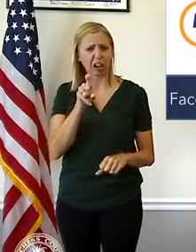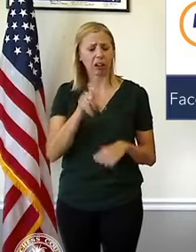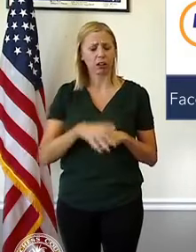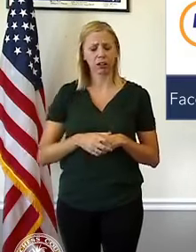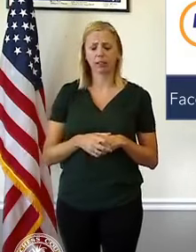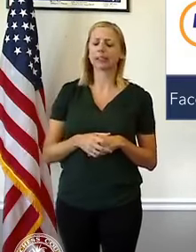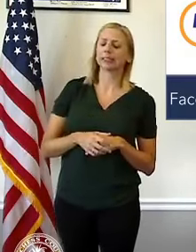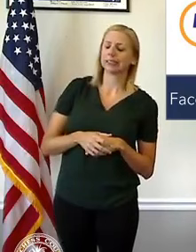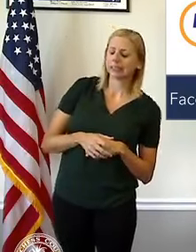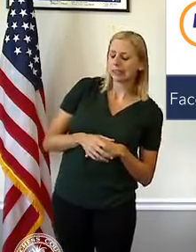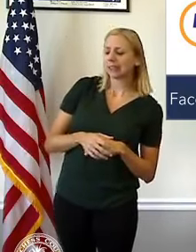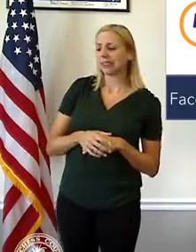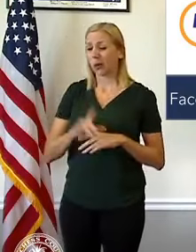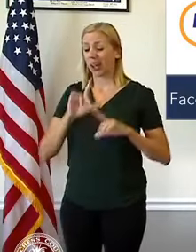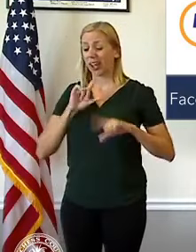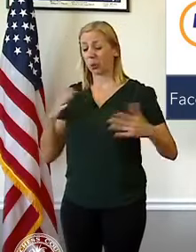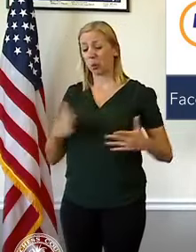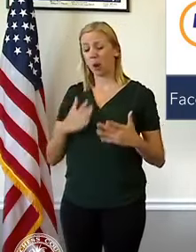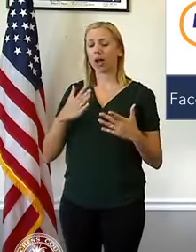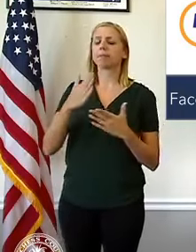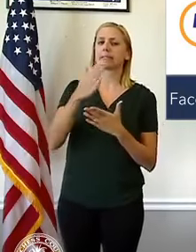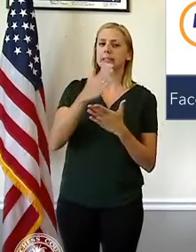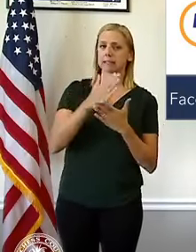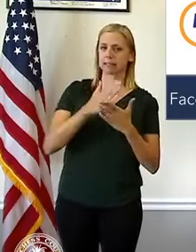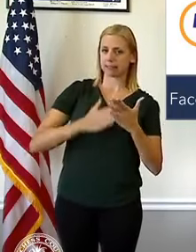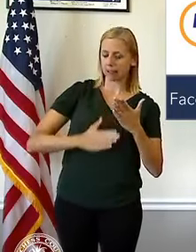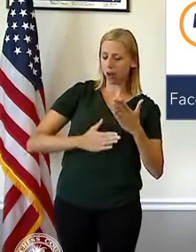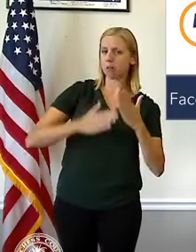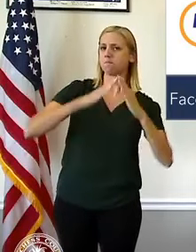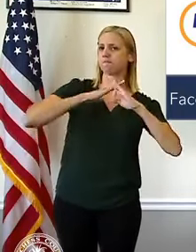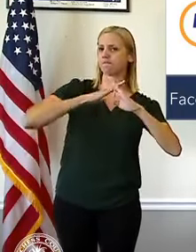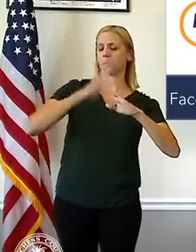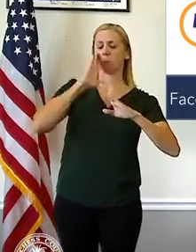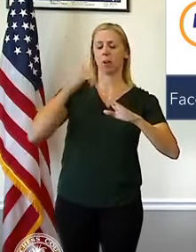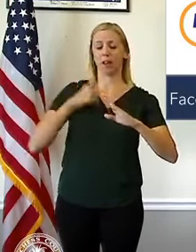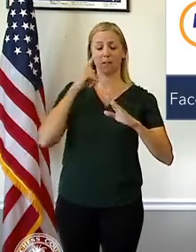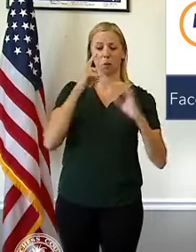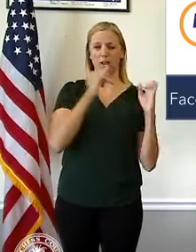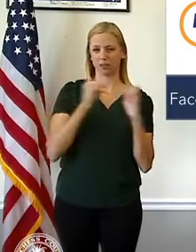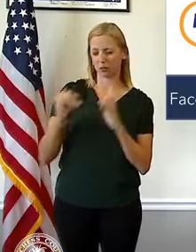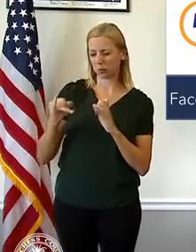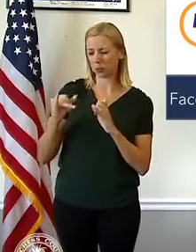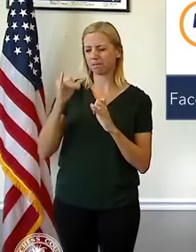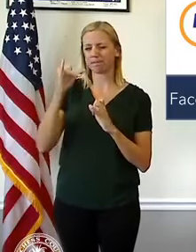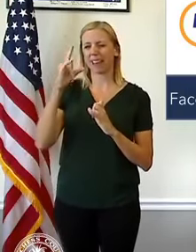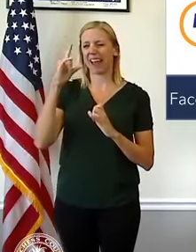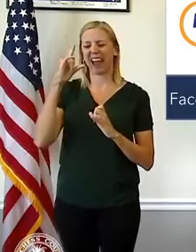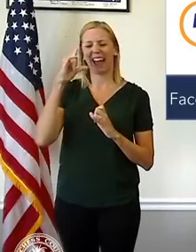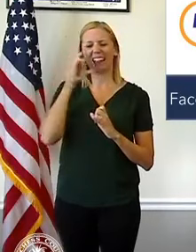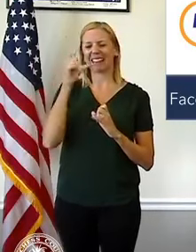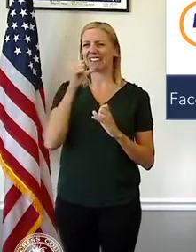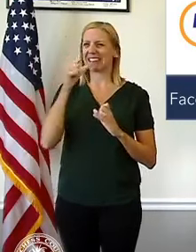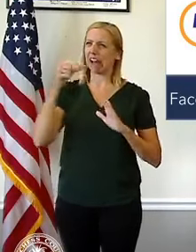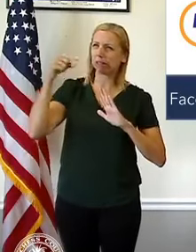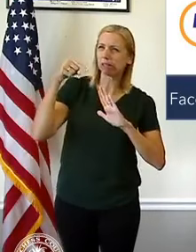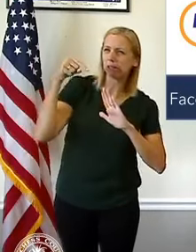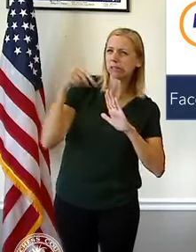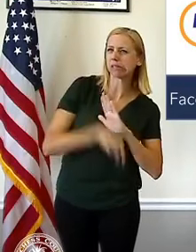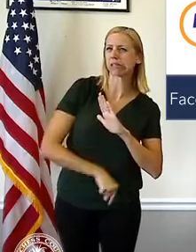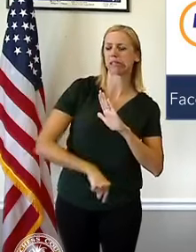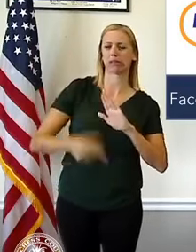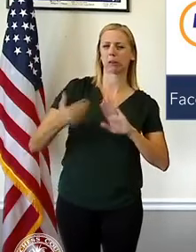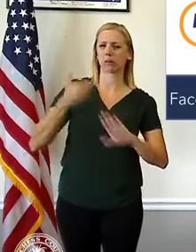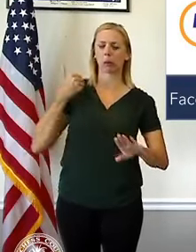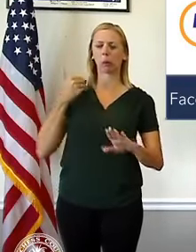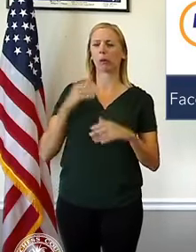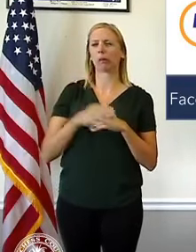There are certain protections that are provided to individuals. I don't think it's as broad as it, I know it's not as broad as it once